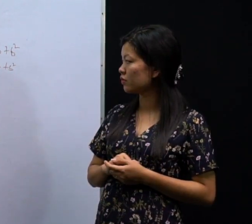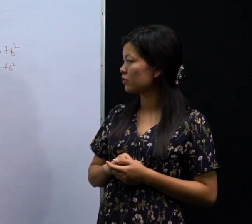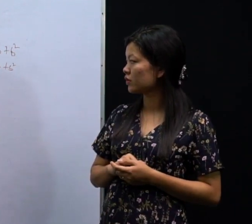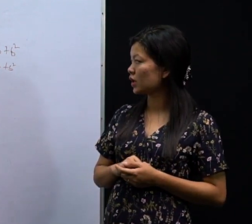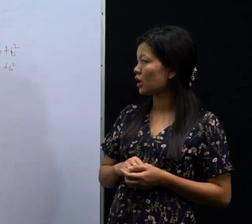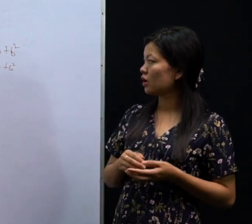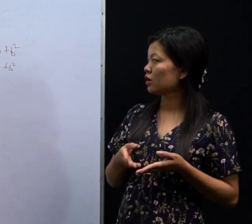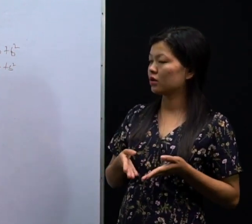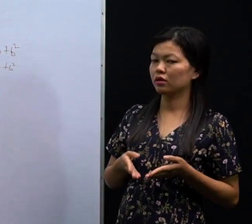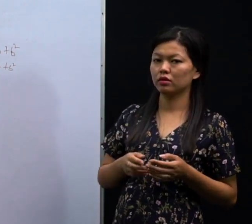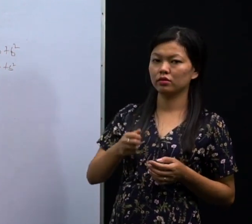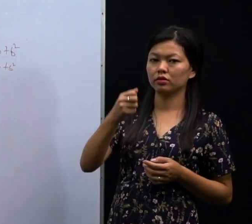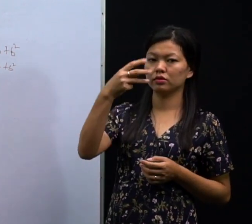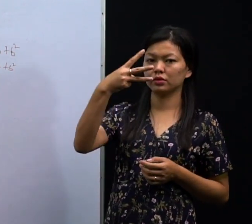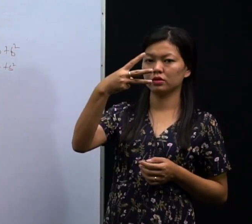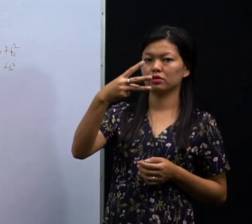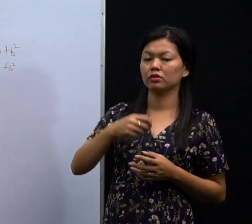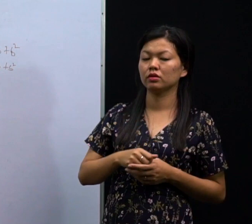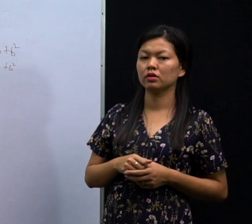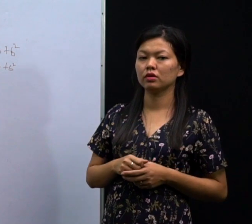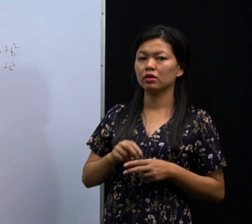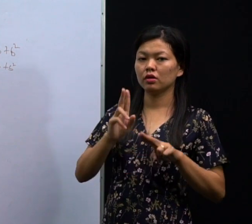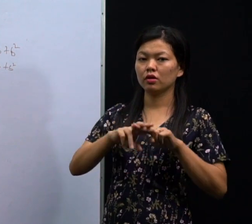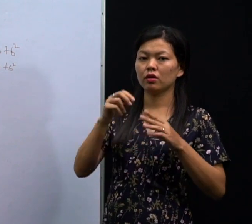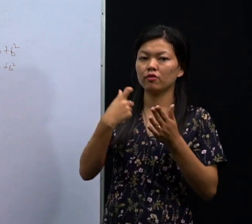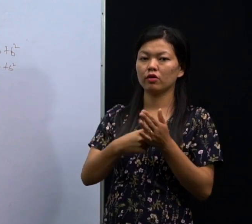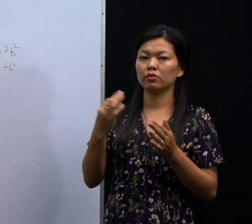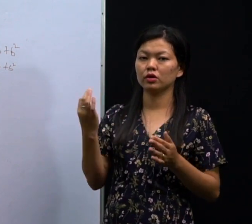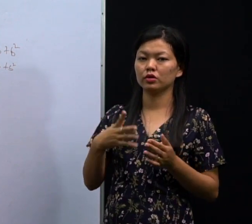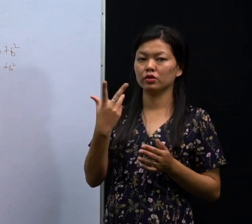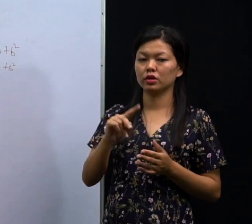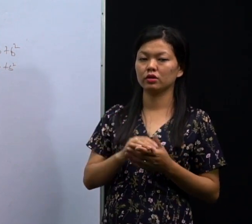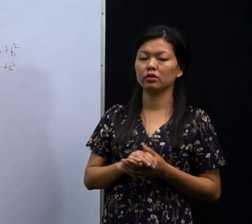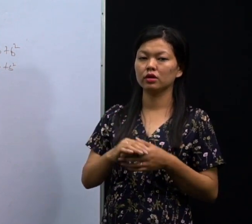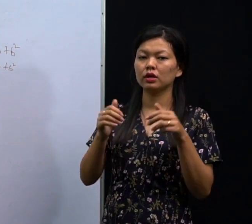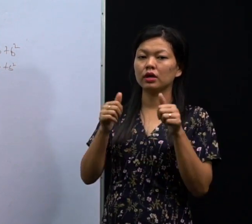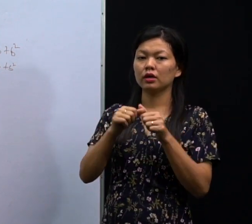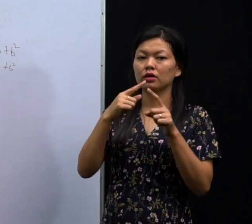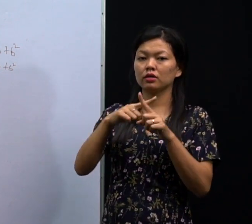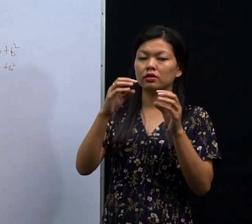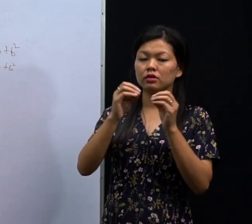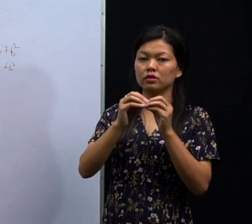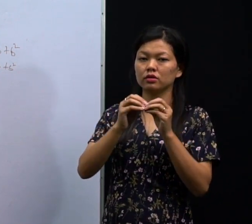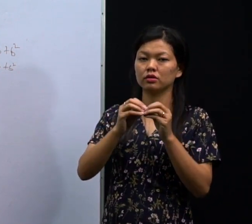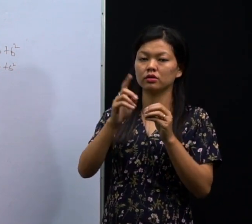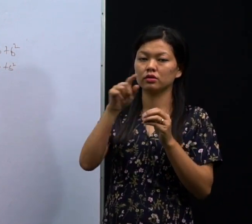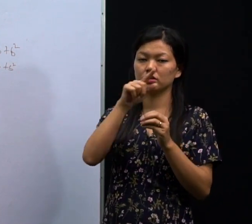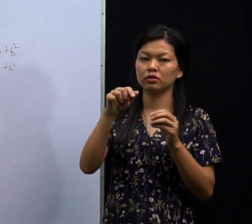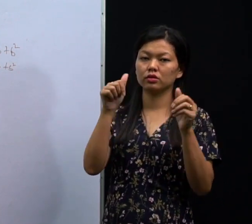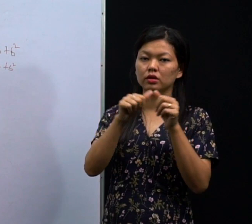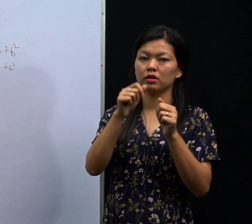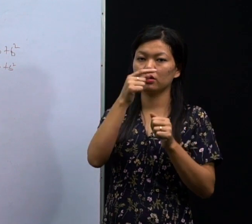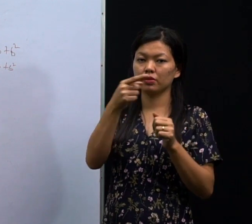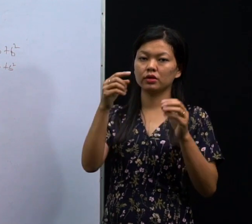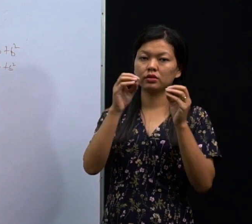Now number 3, look at number 3, another formula. What is the formula? A plus b into a minus